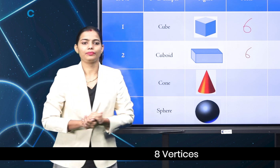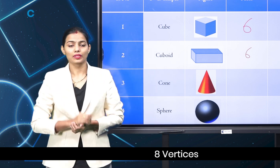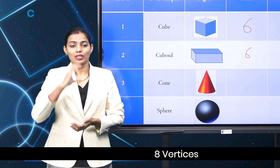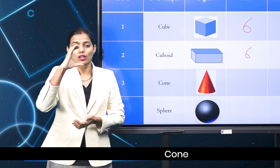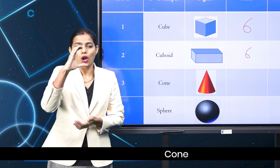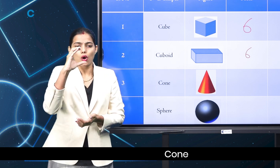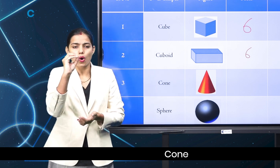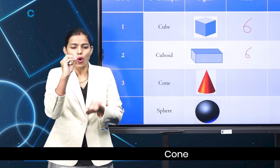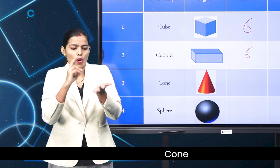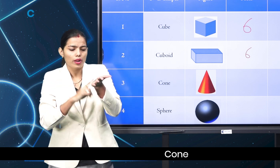Cone,